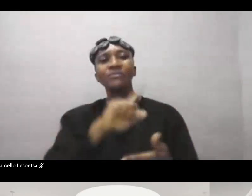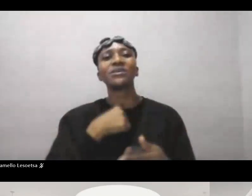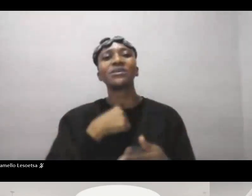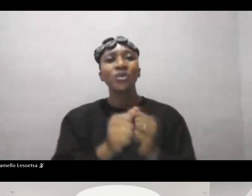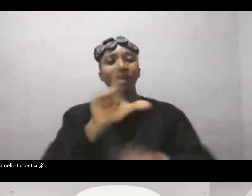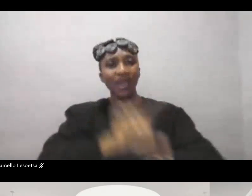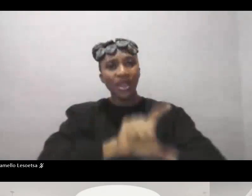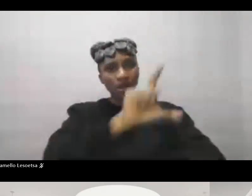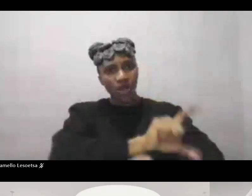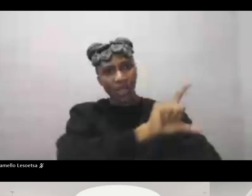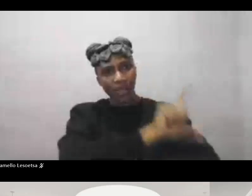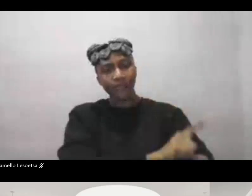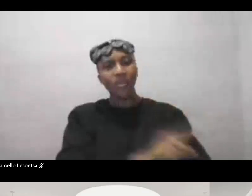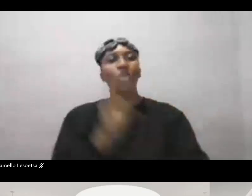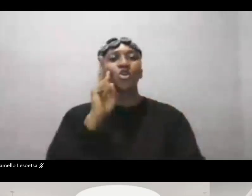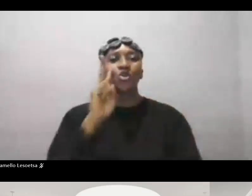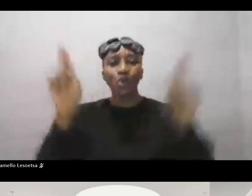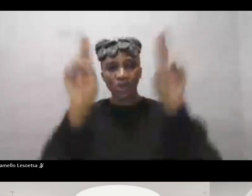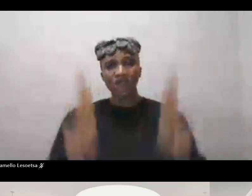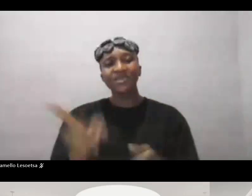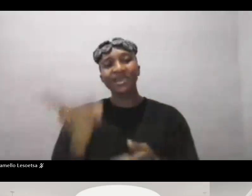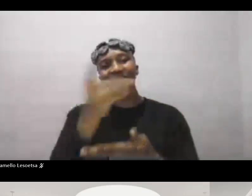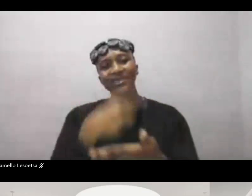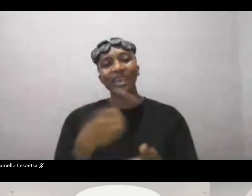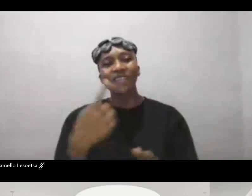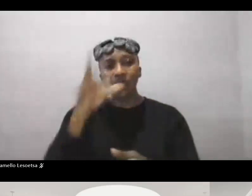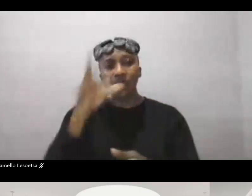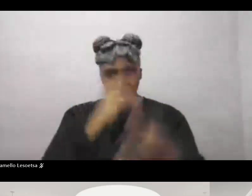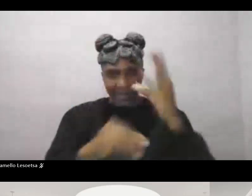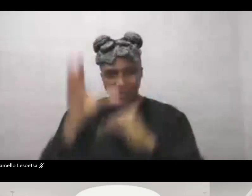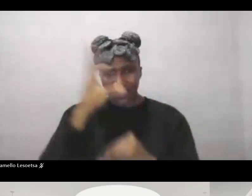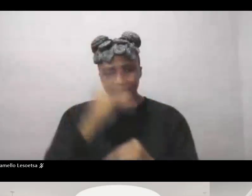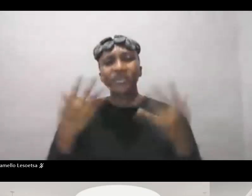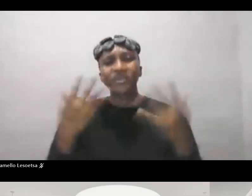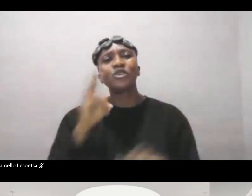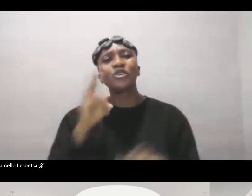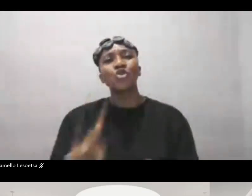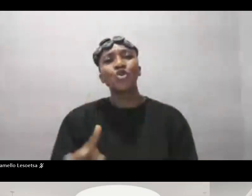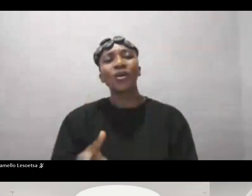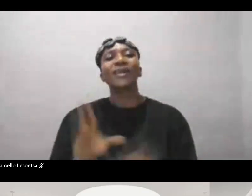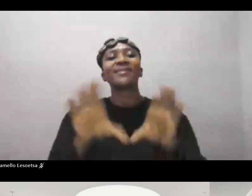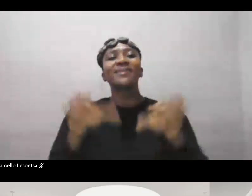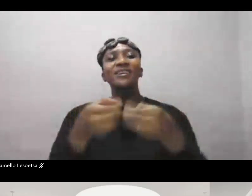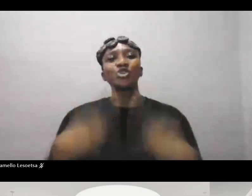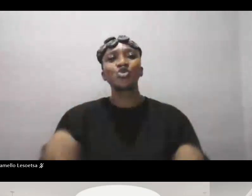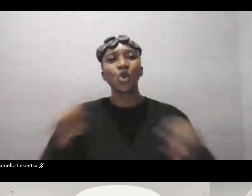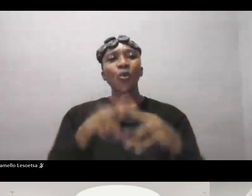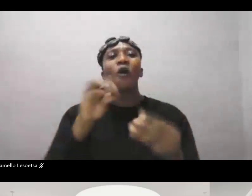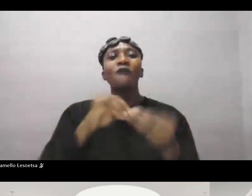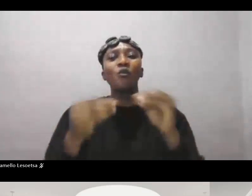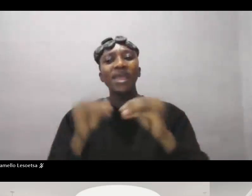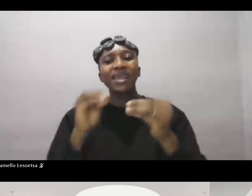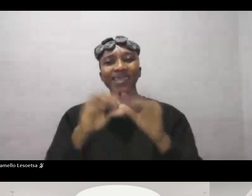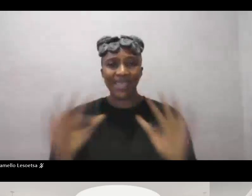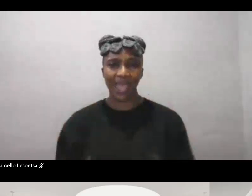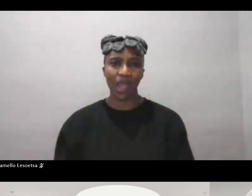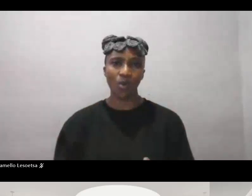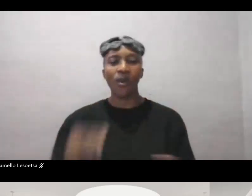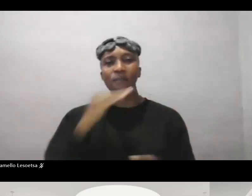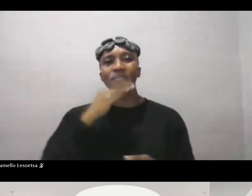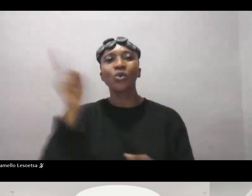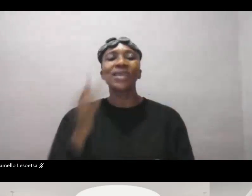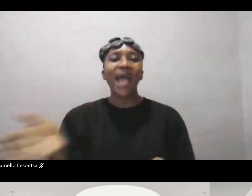at your universal design for learning. Okay. You start looking at how is the classroom formulated. So that's arrangement and